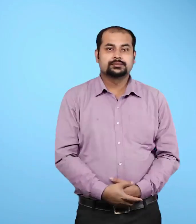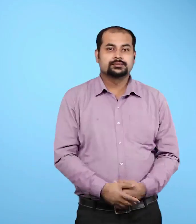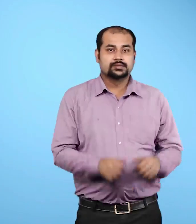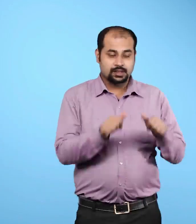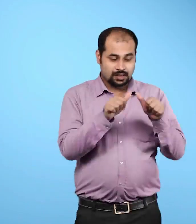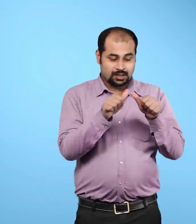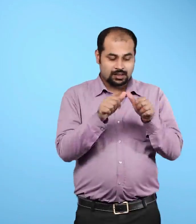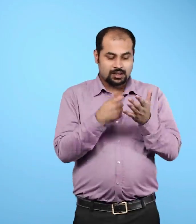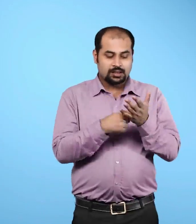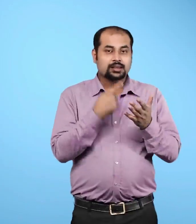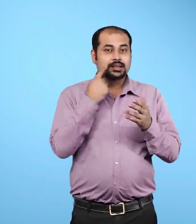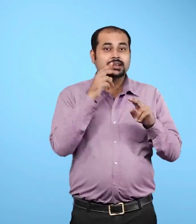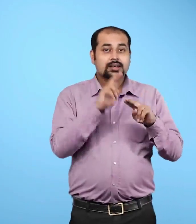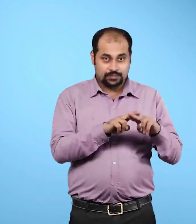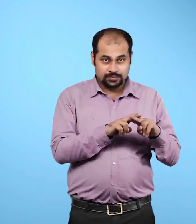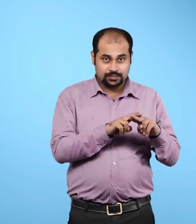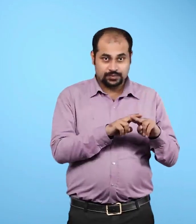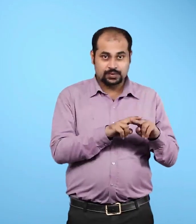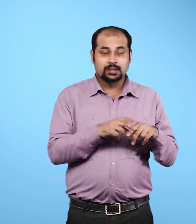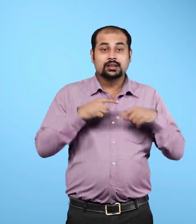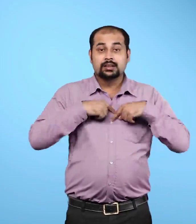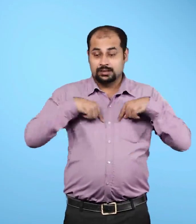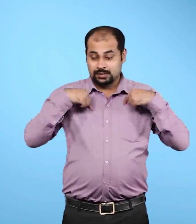and Arif has 2 necklaces and 4 loose beads,